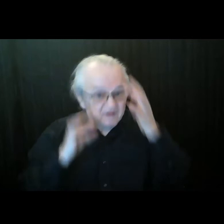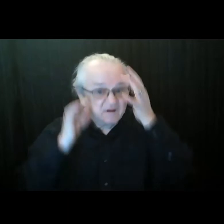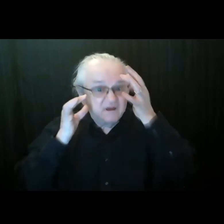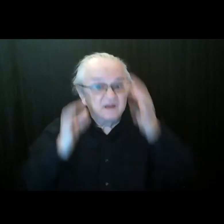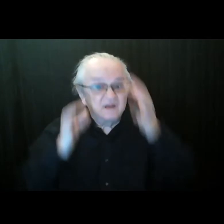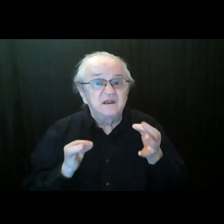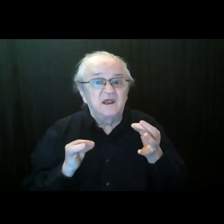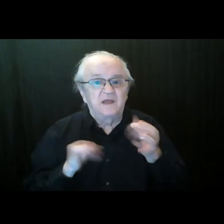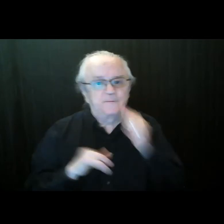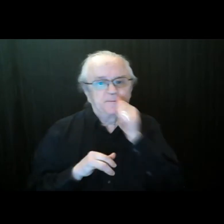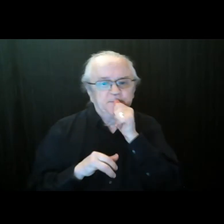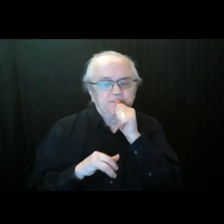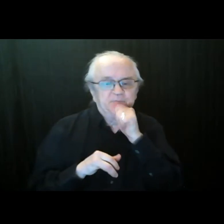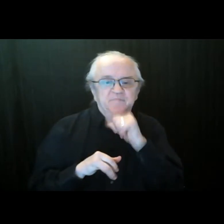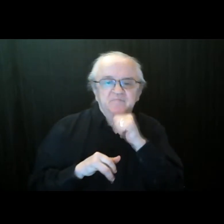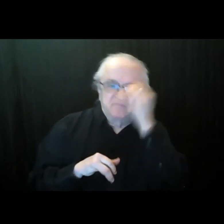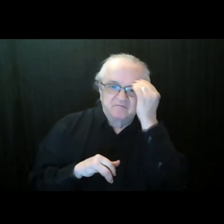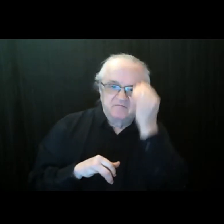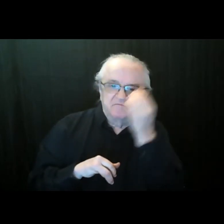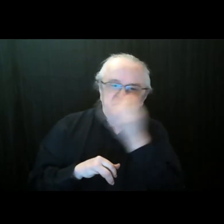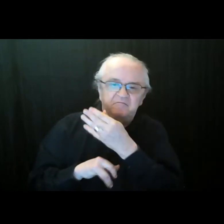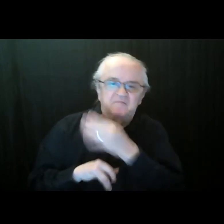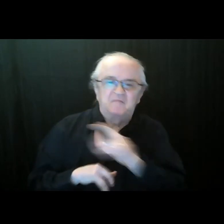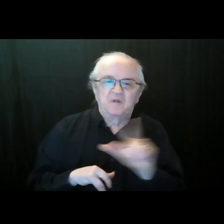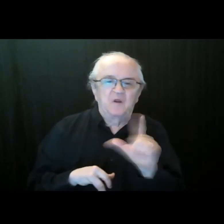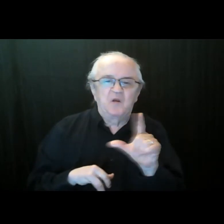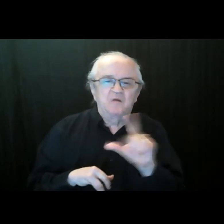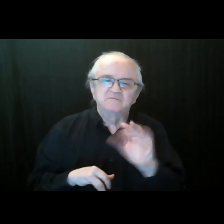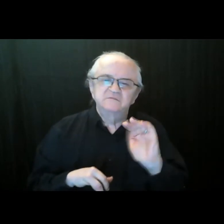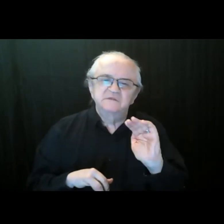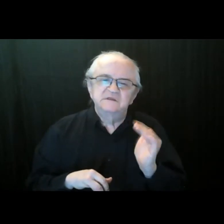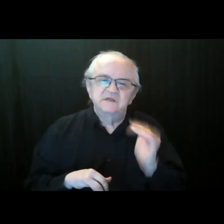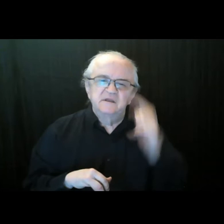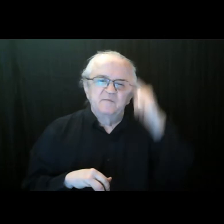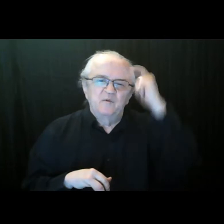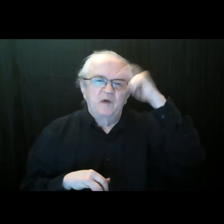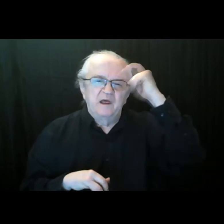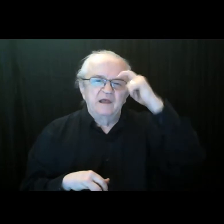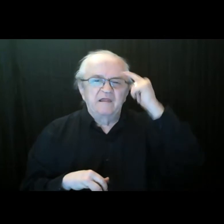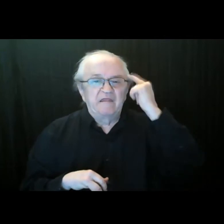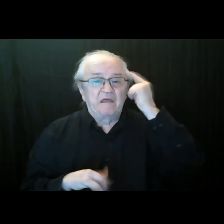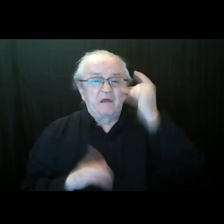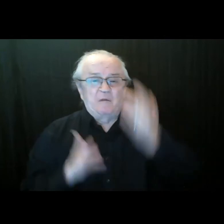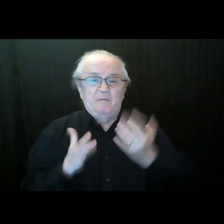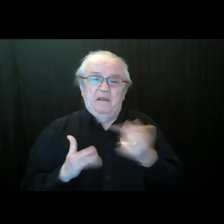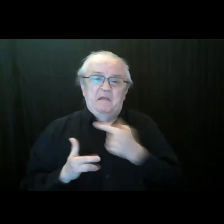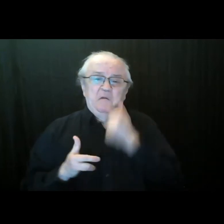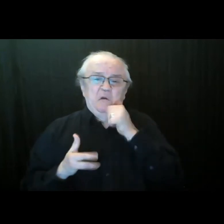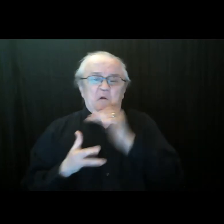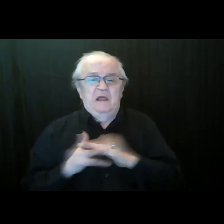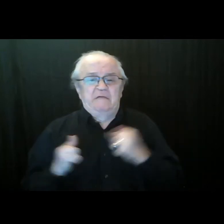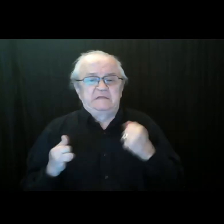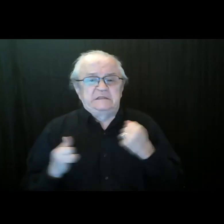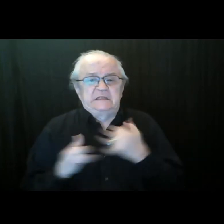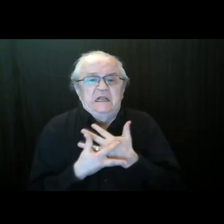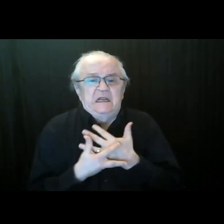tell Laura. It seemed wisest under the circumstances. He thought perhaps it might frighten her. I mean, he